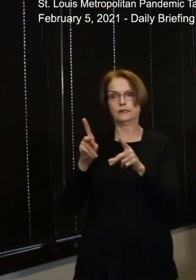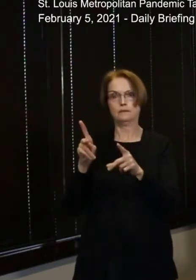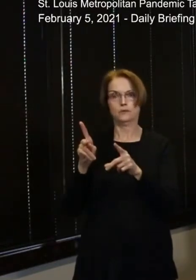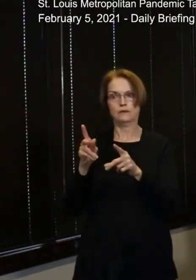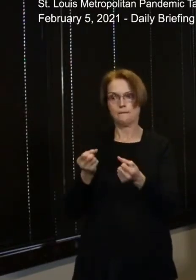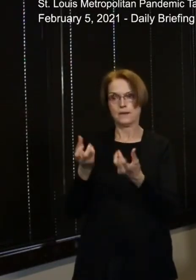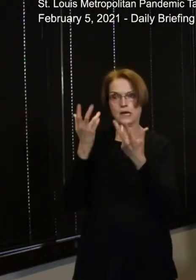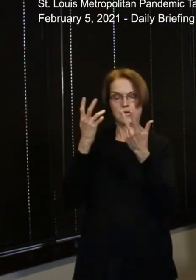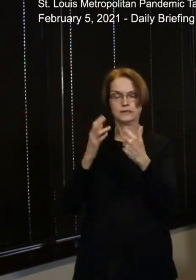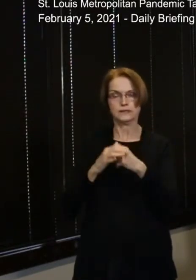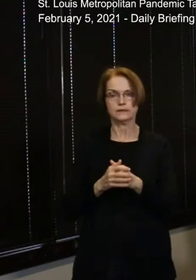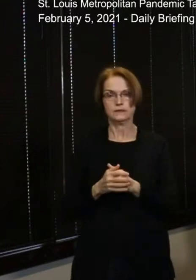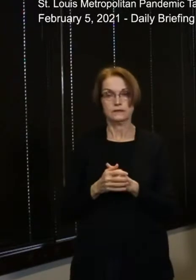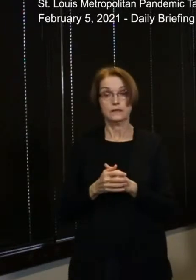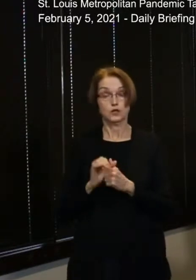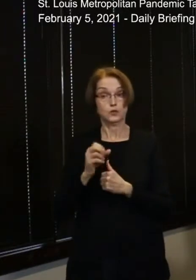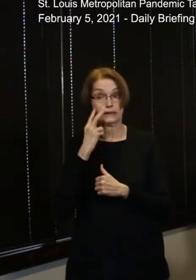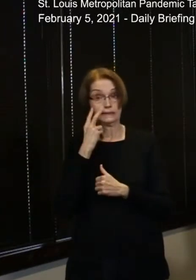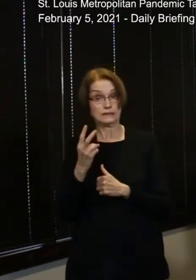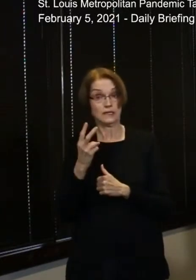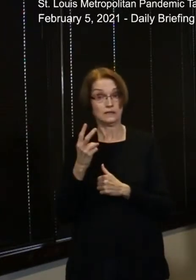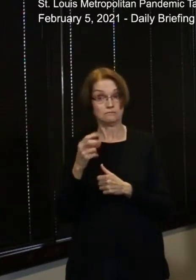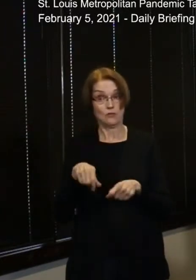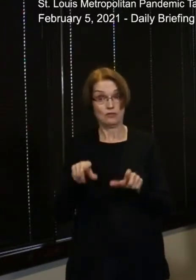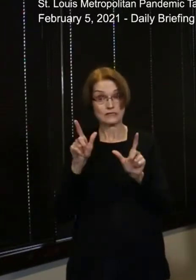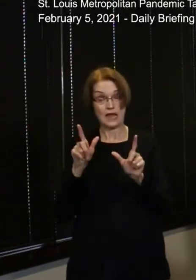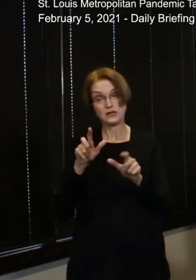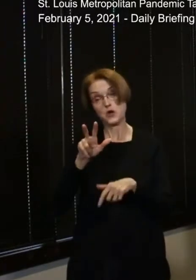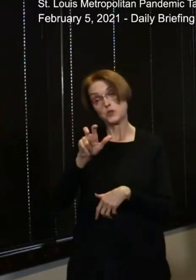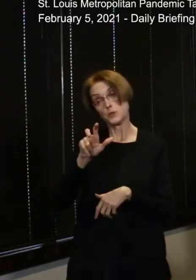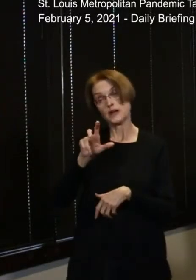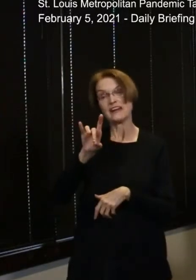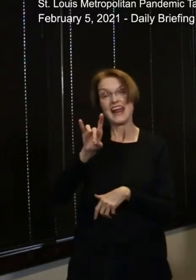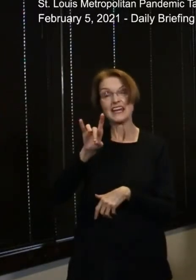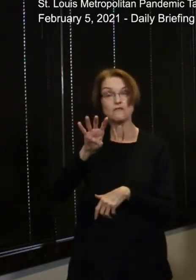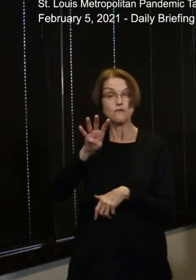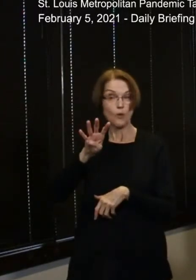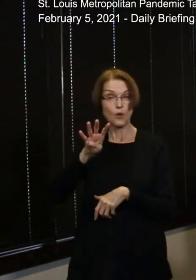like. And as you can see there, it's around